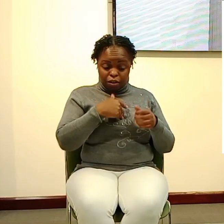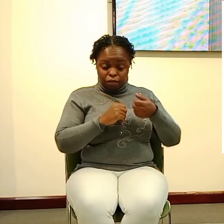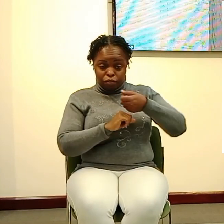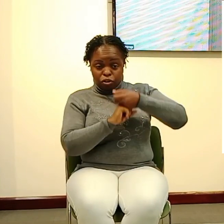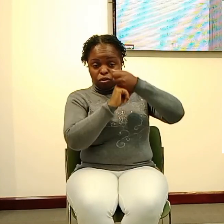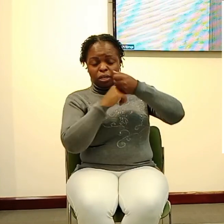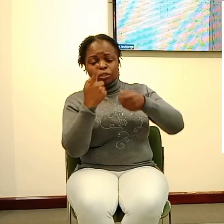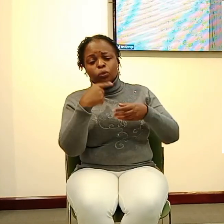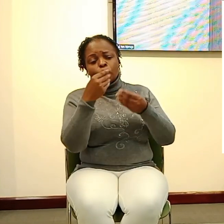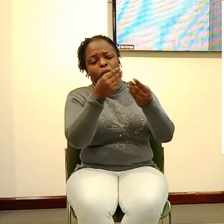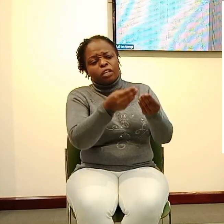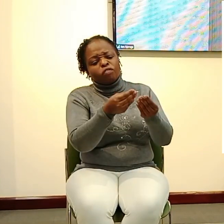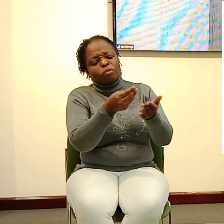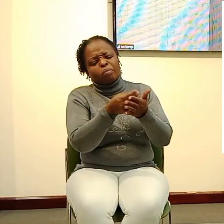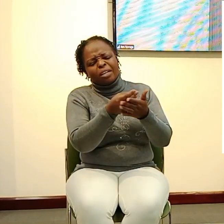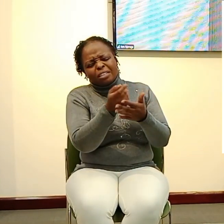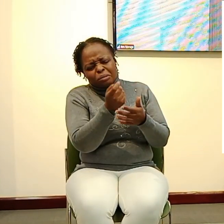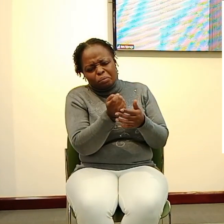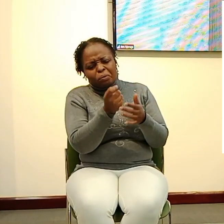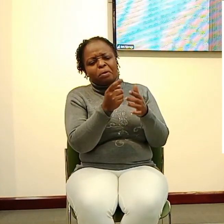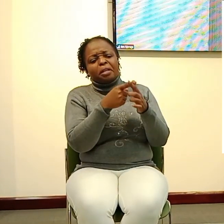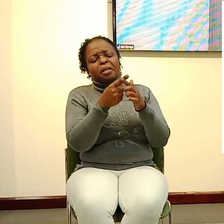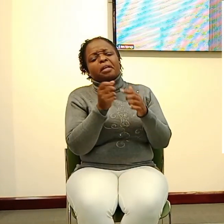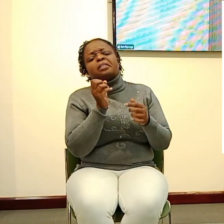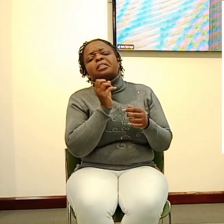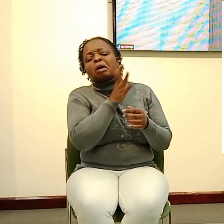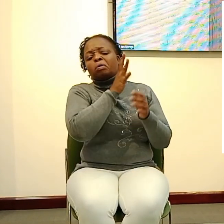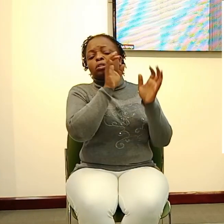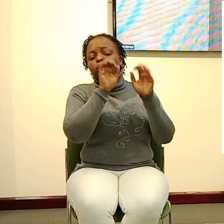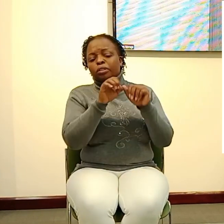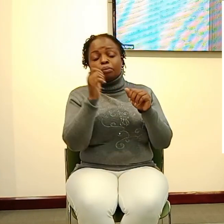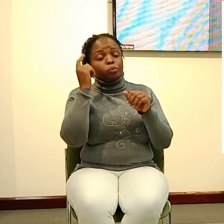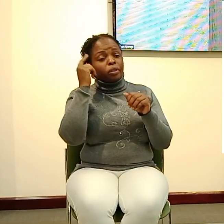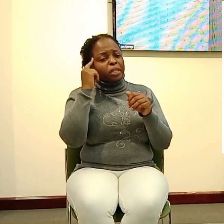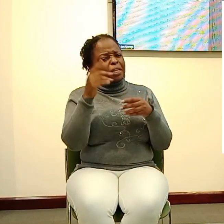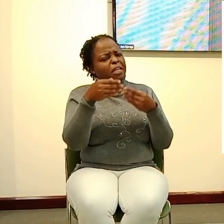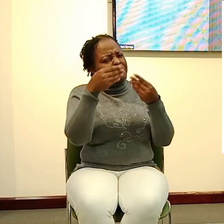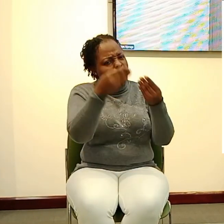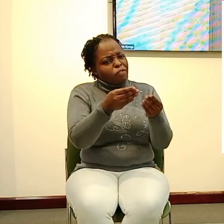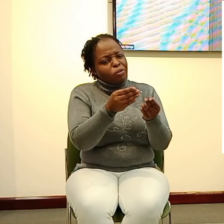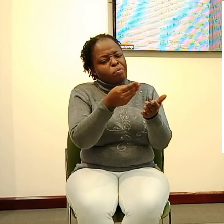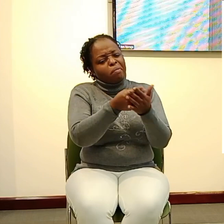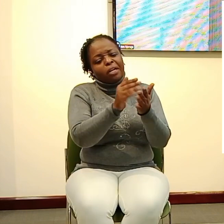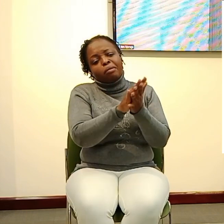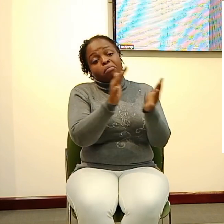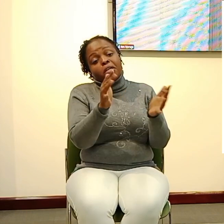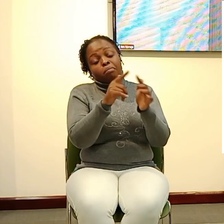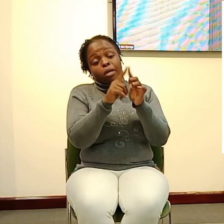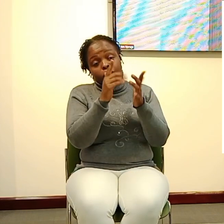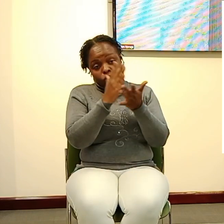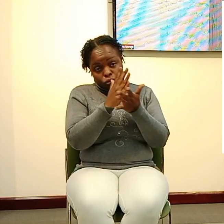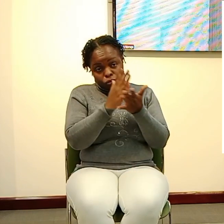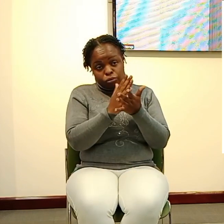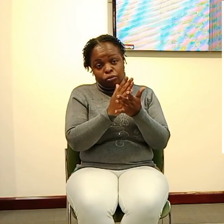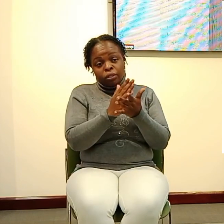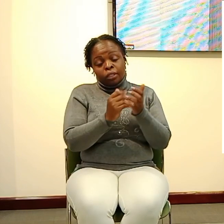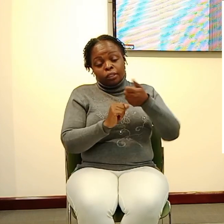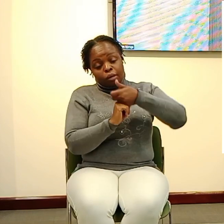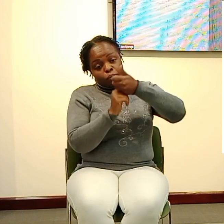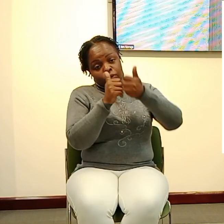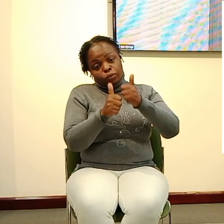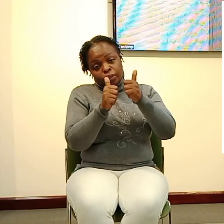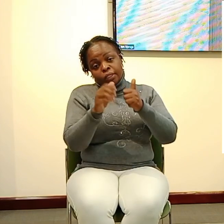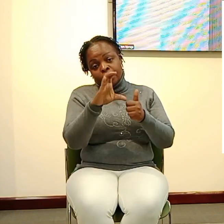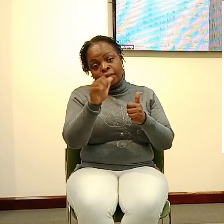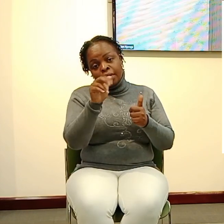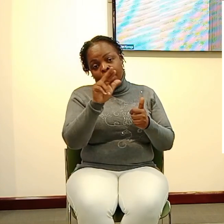they shout from the rooftops, and you would think that they have given you a packet. But the kind of support that Canada